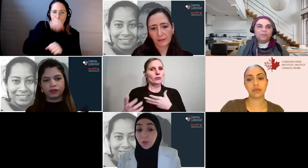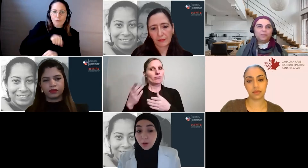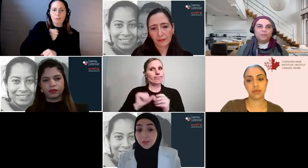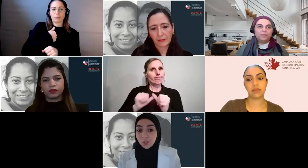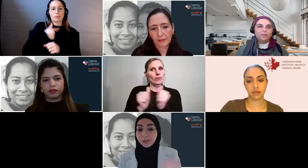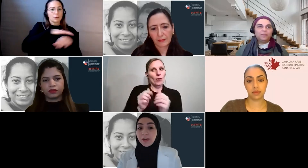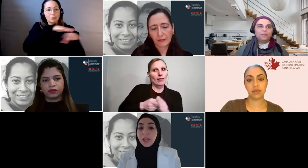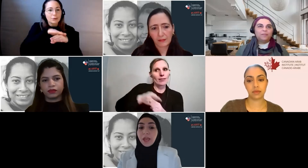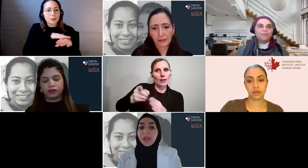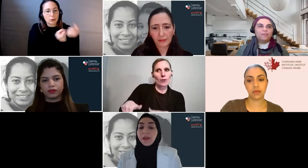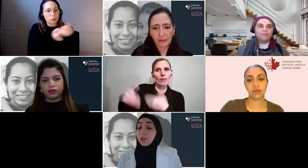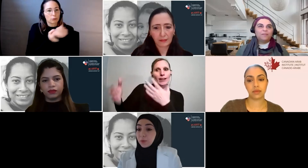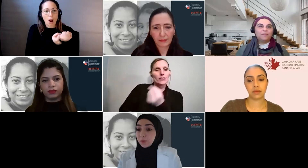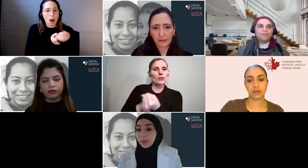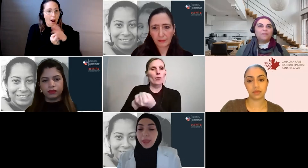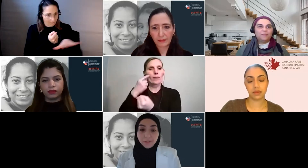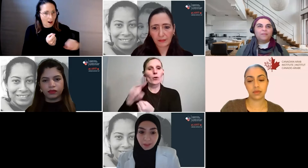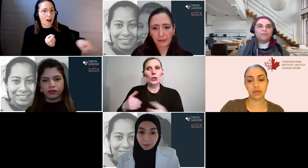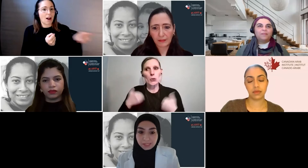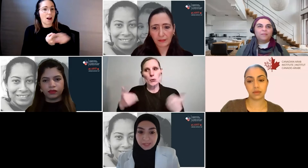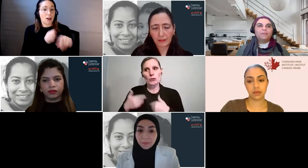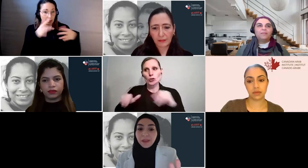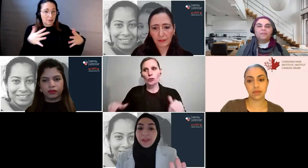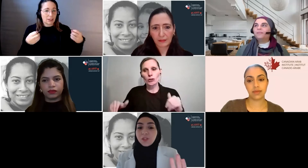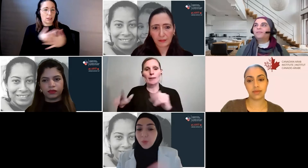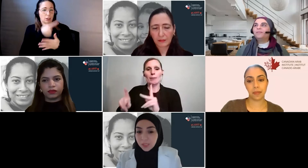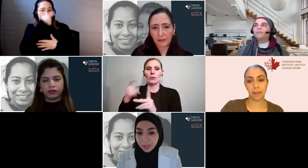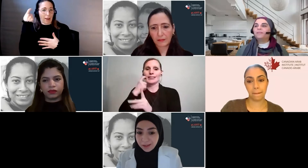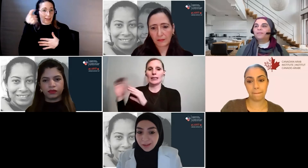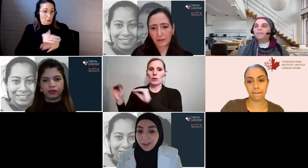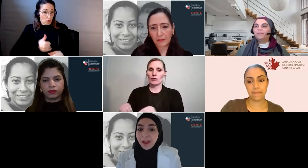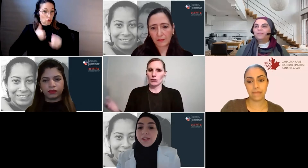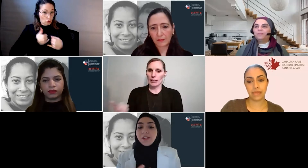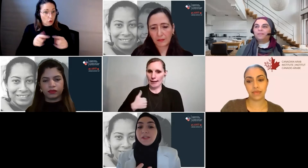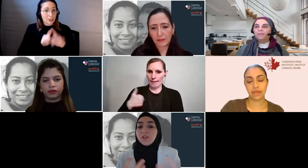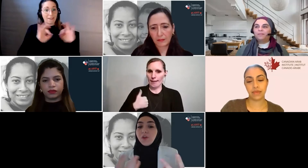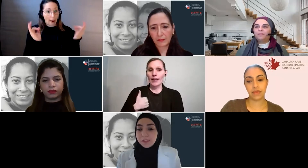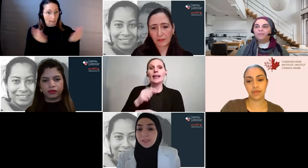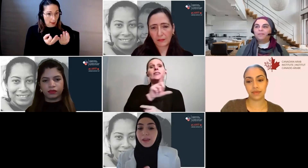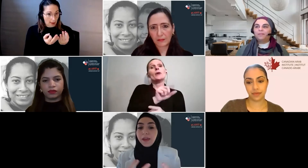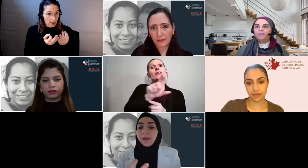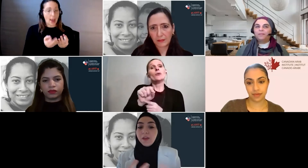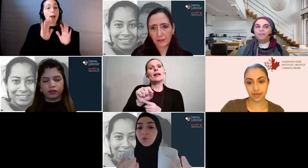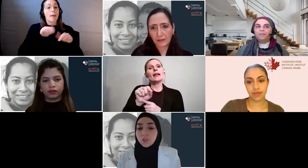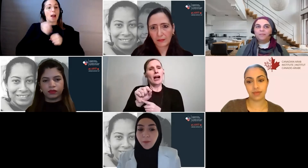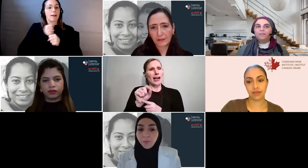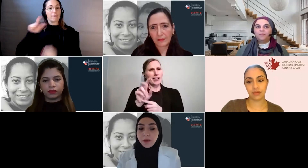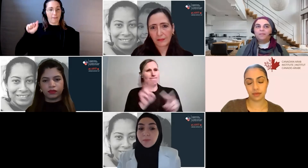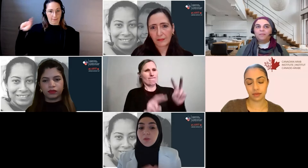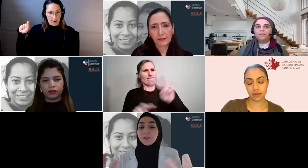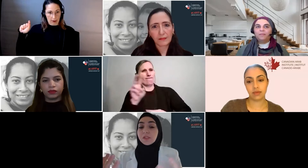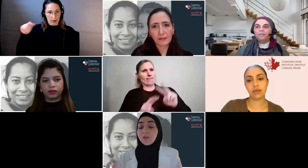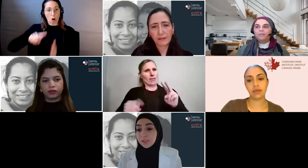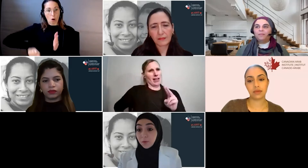for newcomers, children, youth, and families. In 2020, I started noticing a huge gap when it